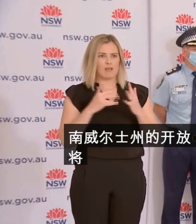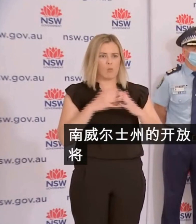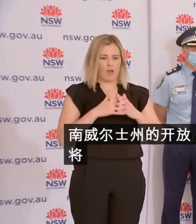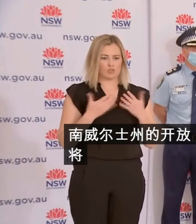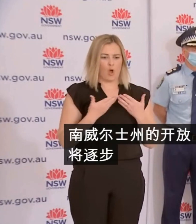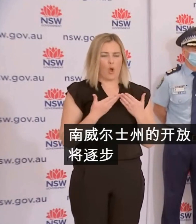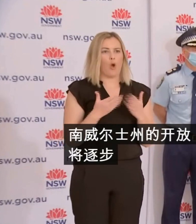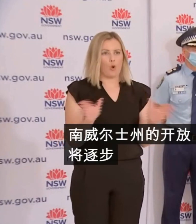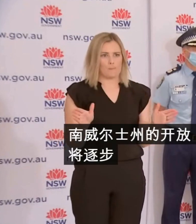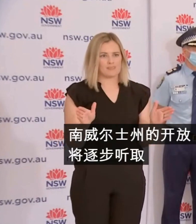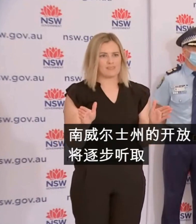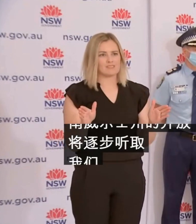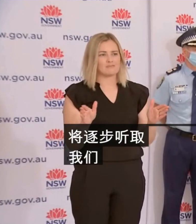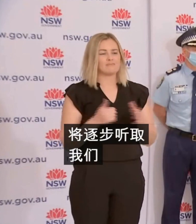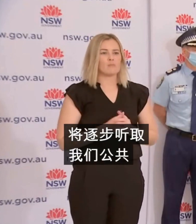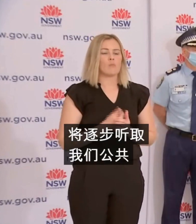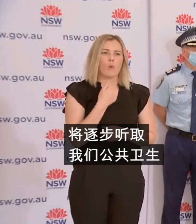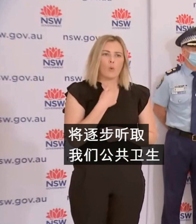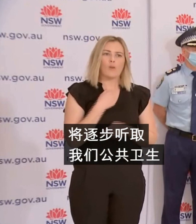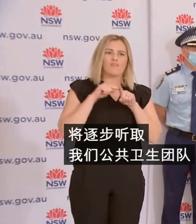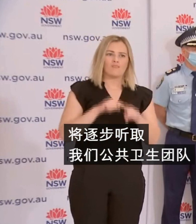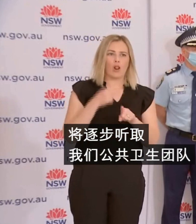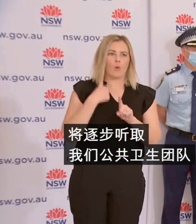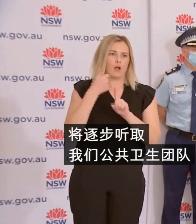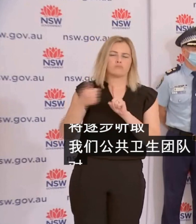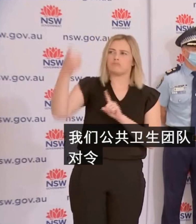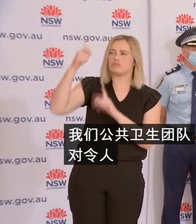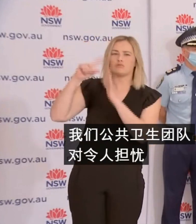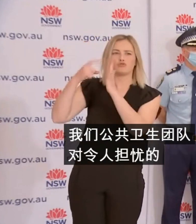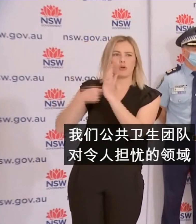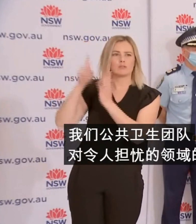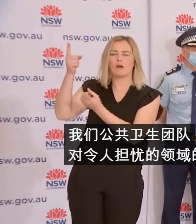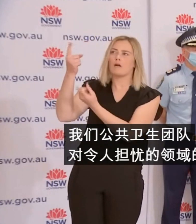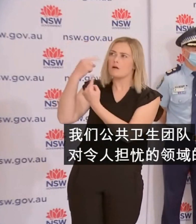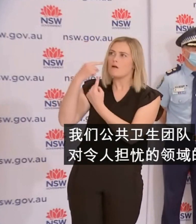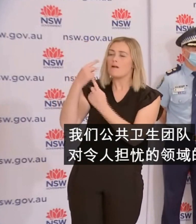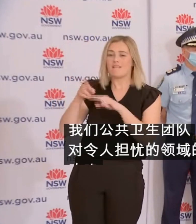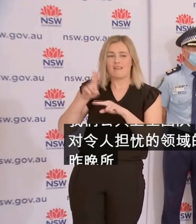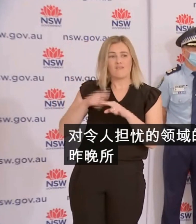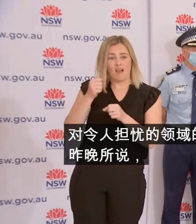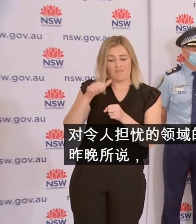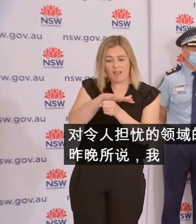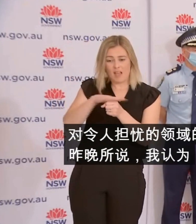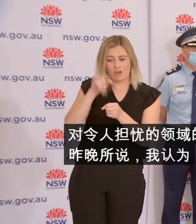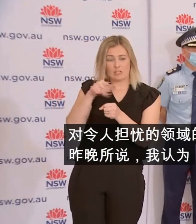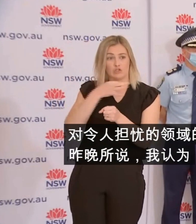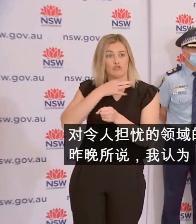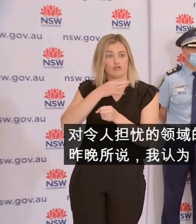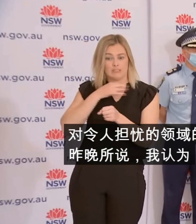And we will progressively take the advice of our public health team on areas that are of concern. And as I said last